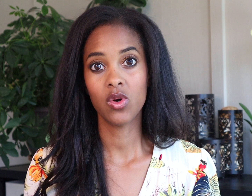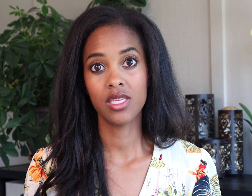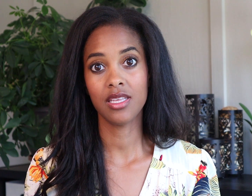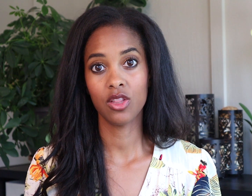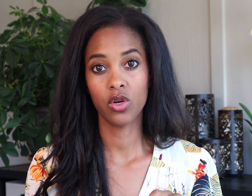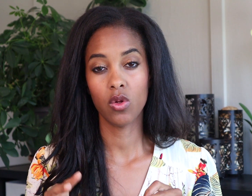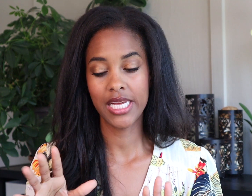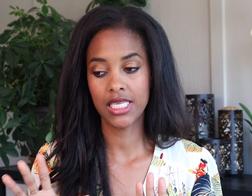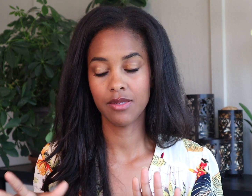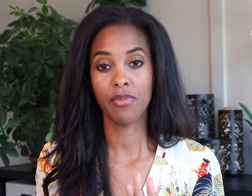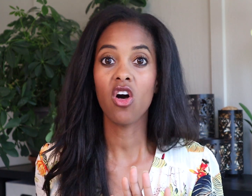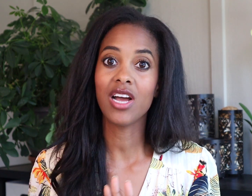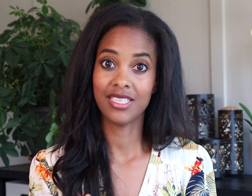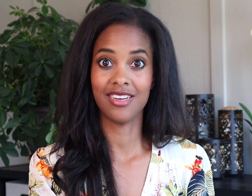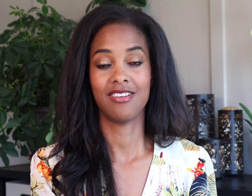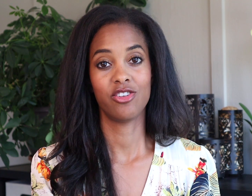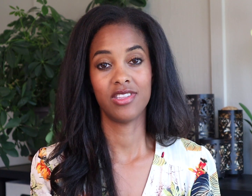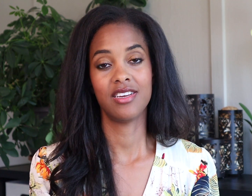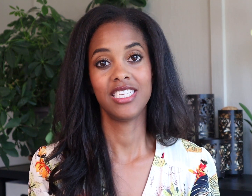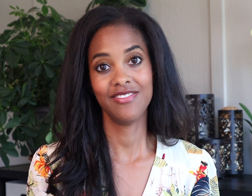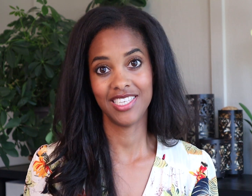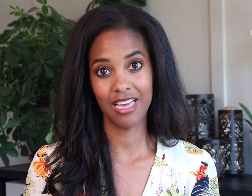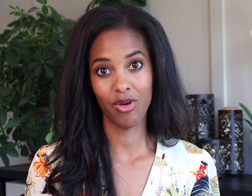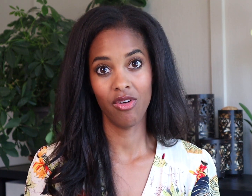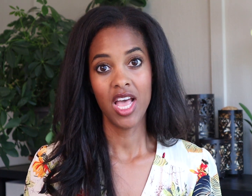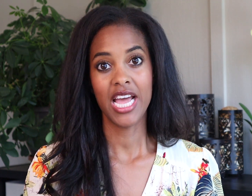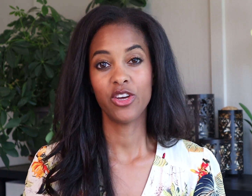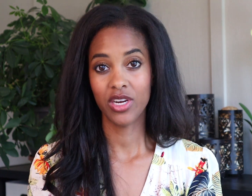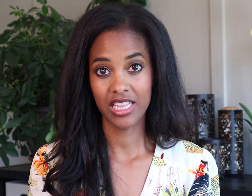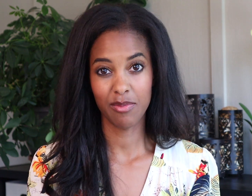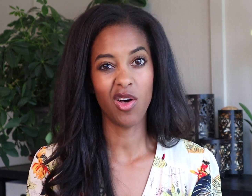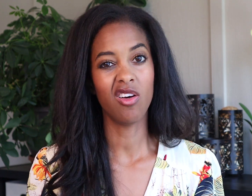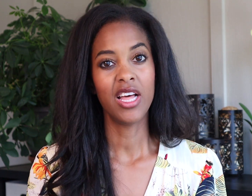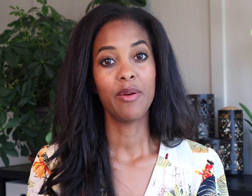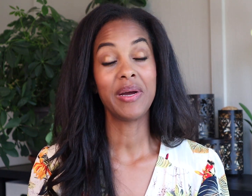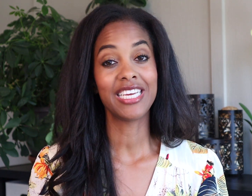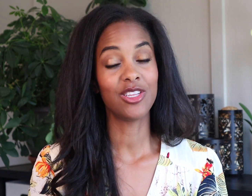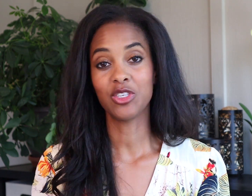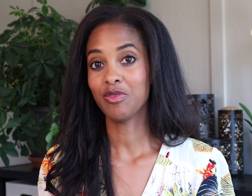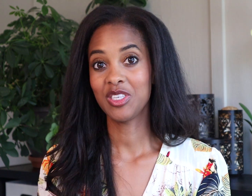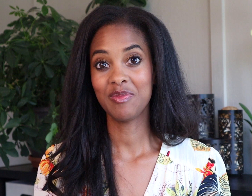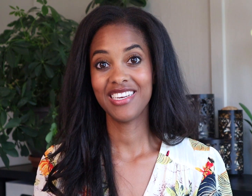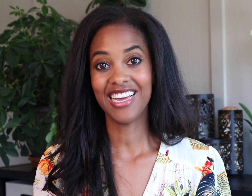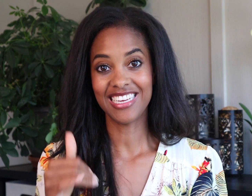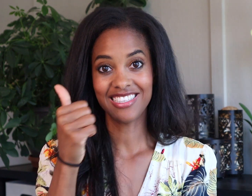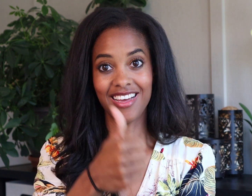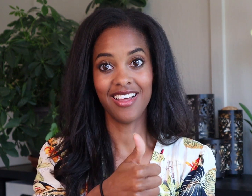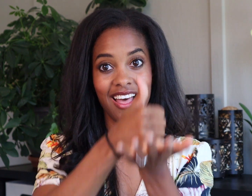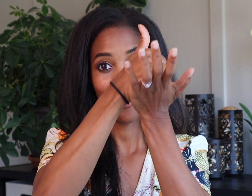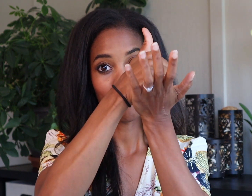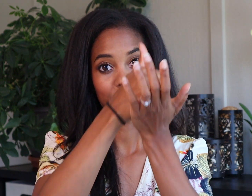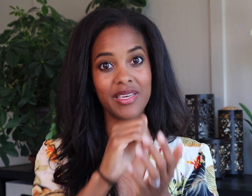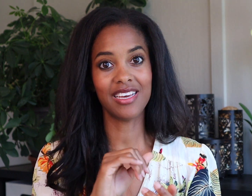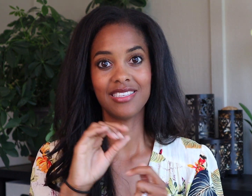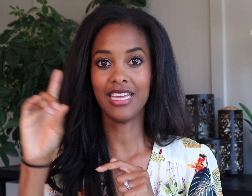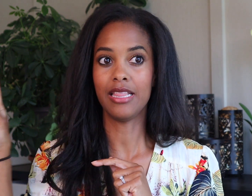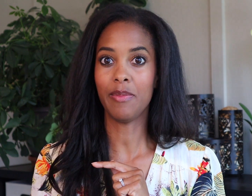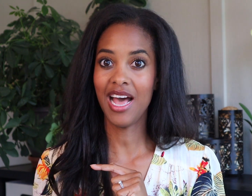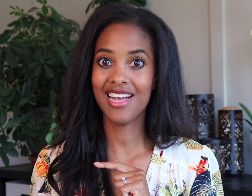was little, his ball got stuck under the TV table and he couldn't get the ball, but he looked over to me and he said, help, because in the past